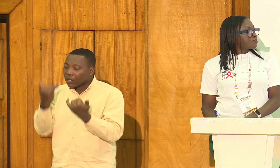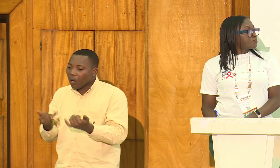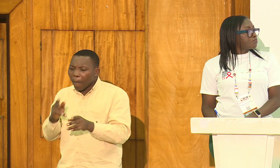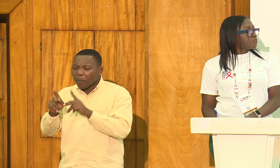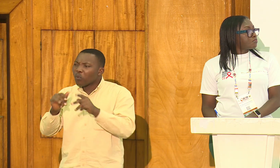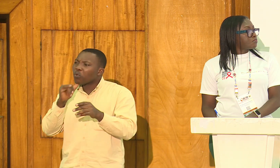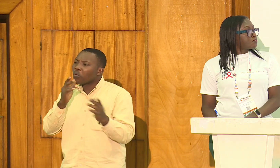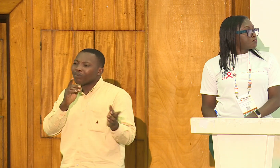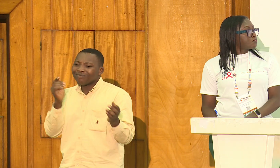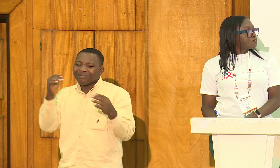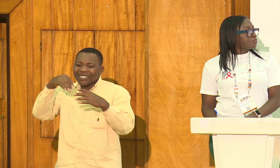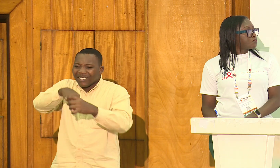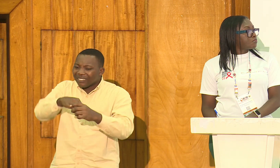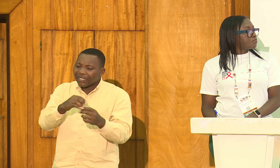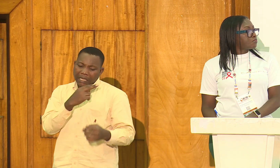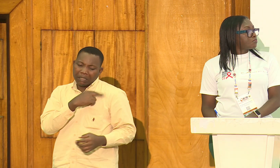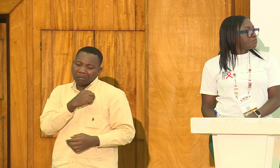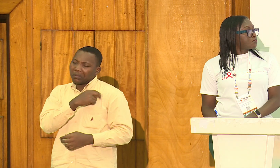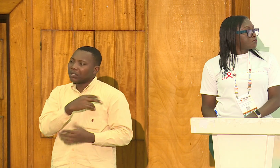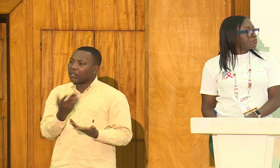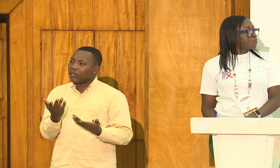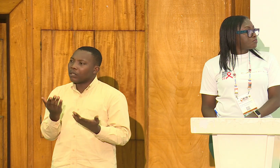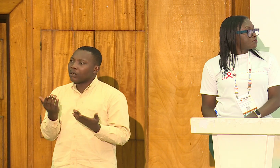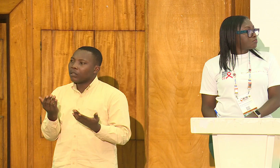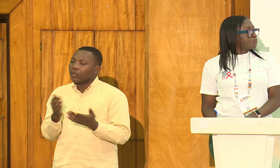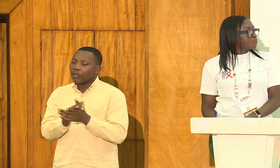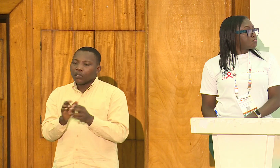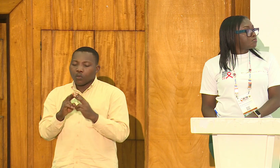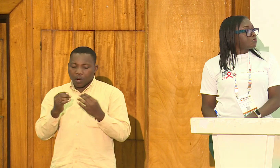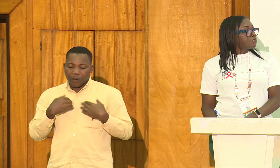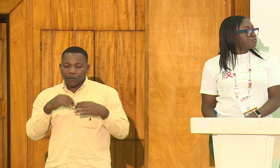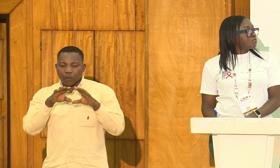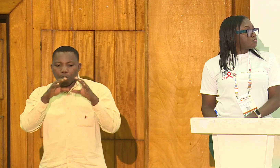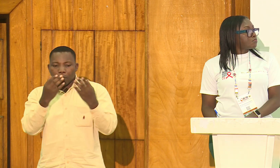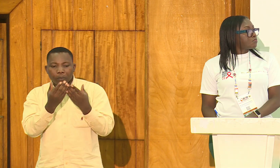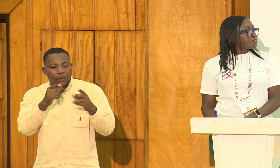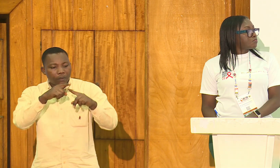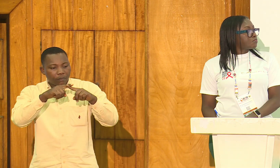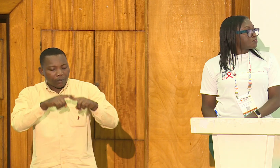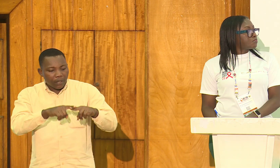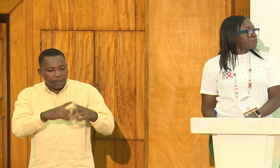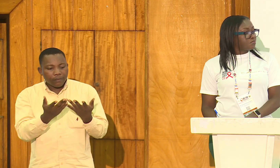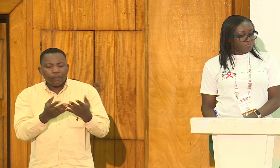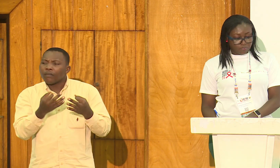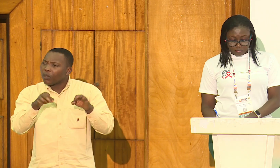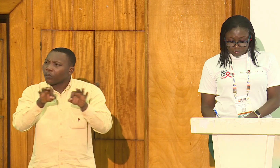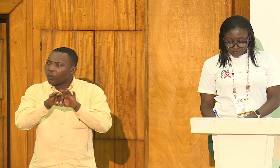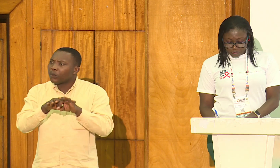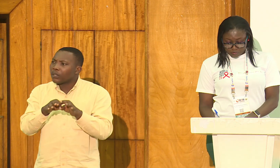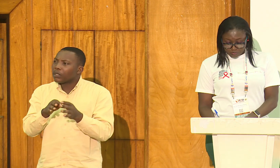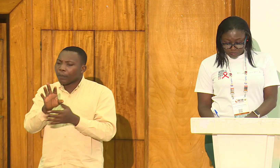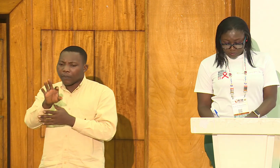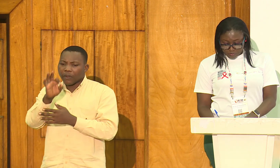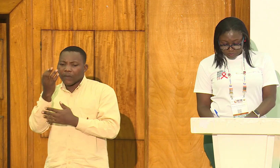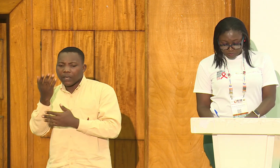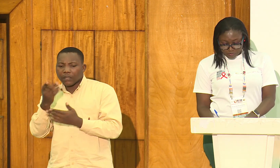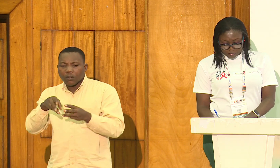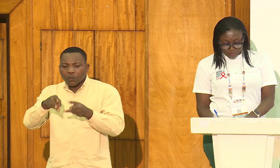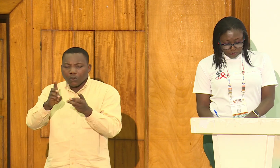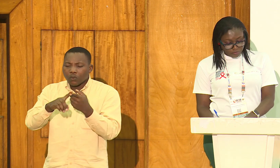they should. So having community-based screening would be important, and finding ways to work primarily at primary